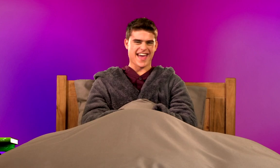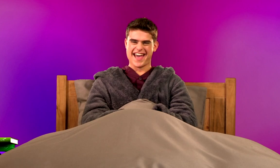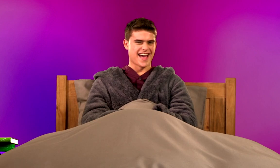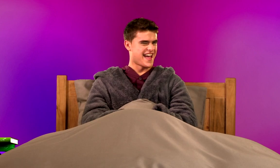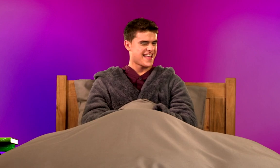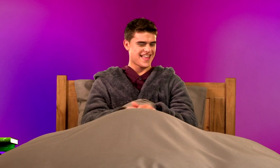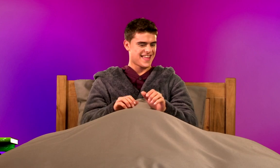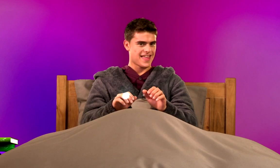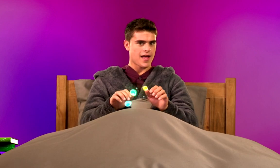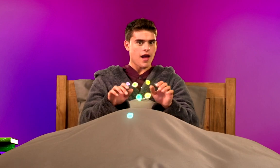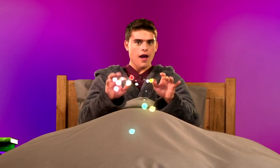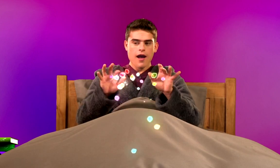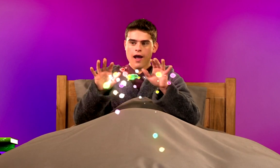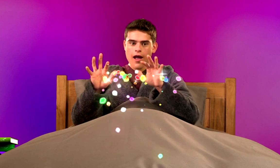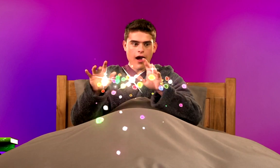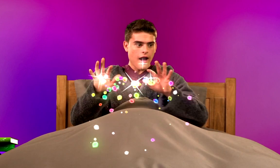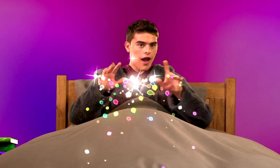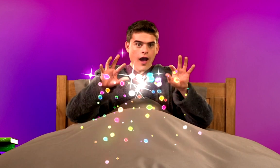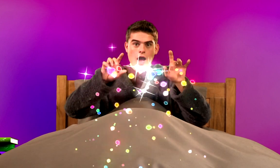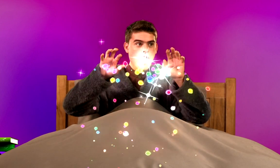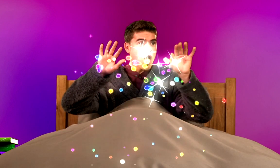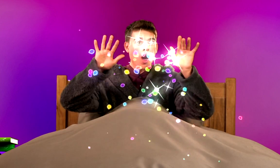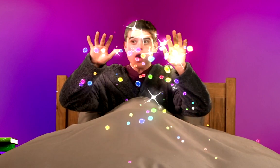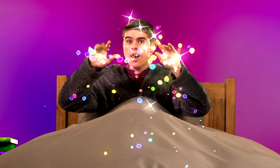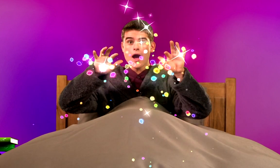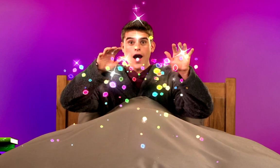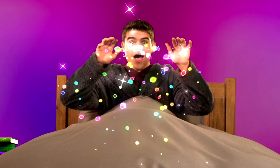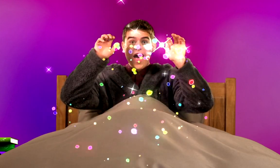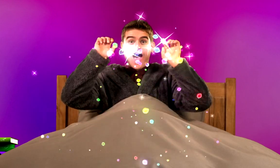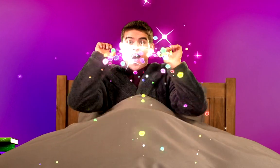Nah, maybe not. Look at what my hands can do.